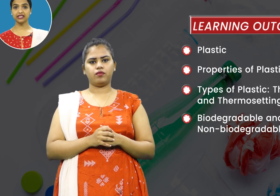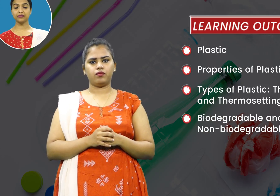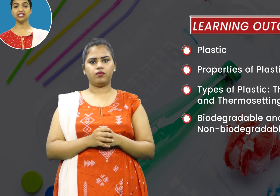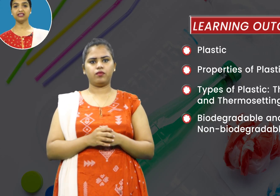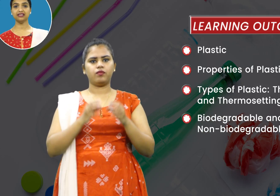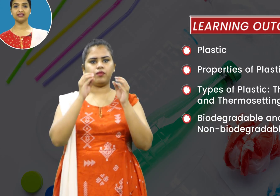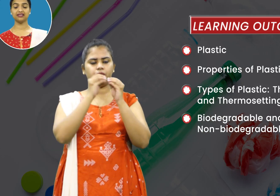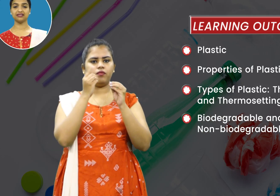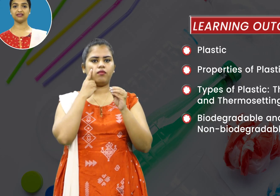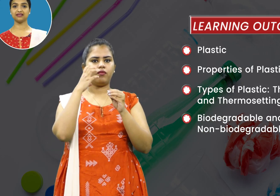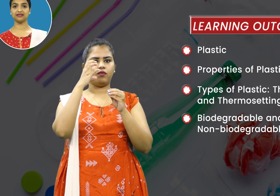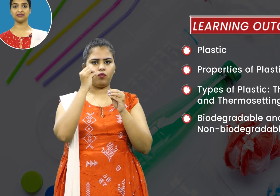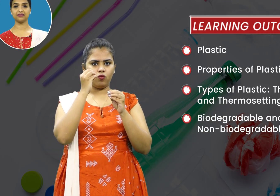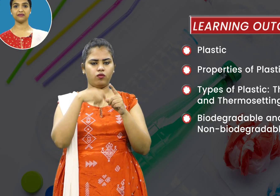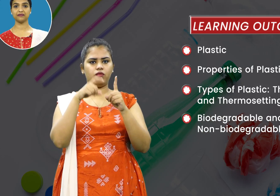Biodegradable